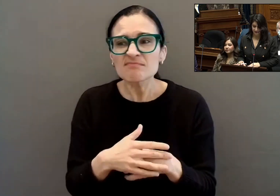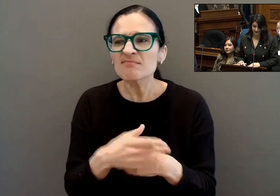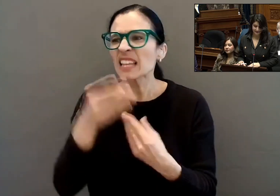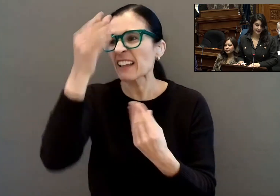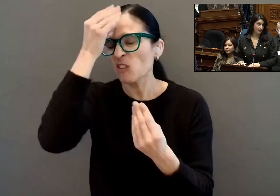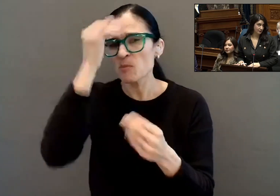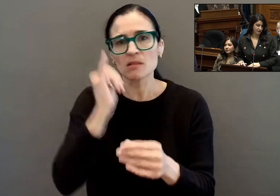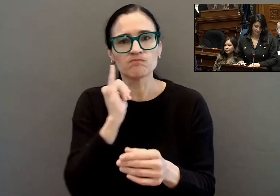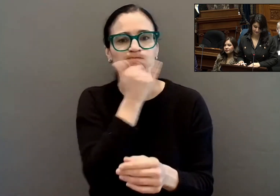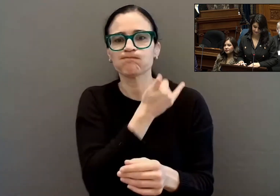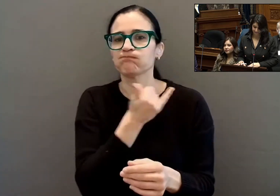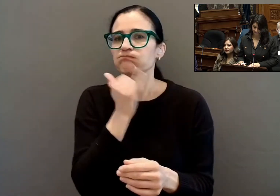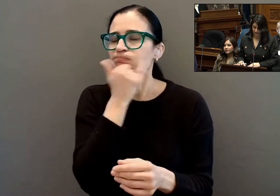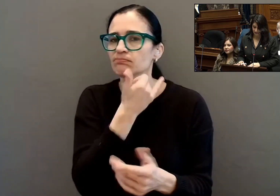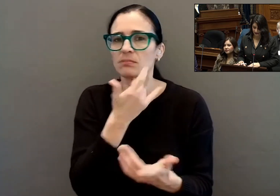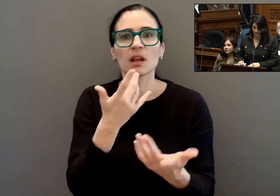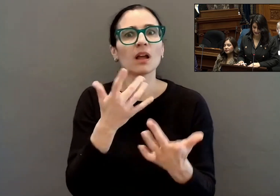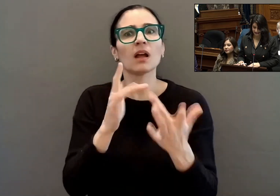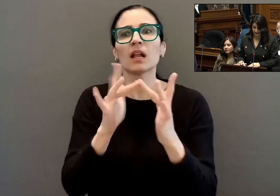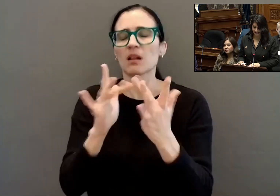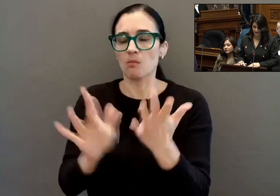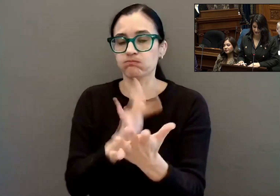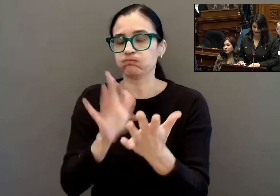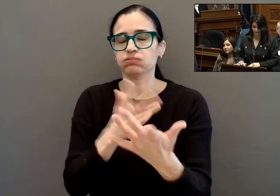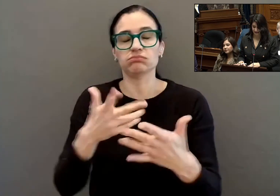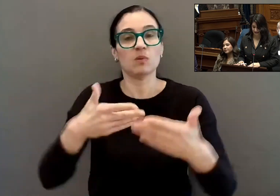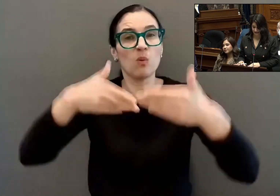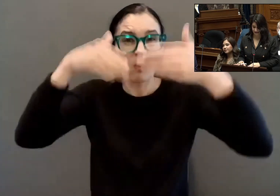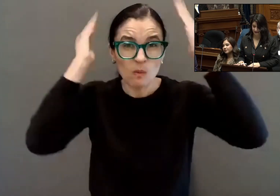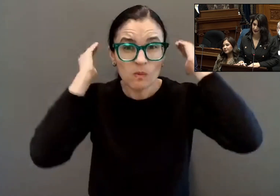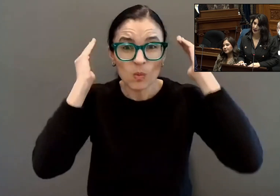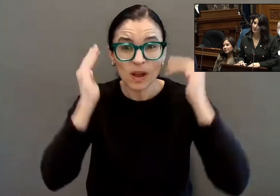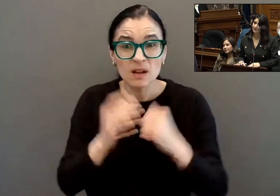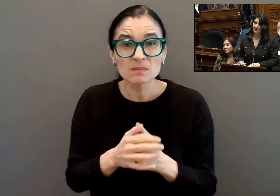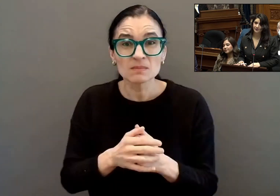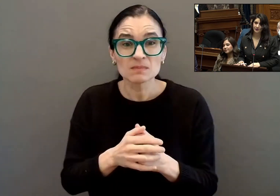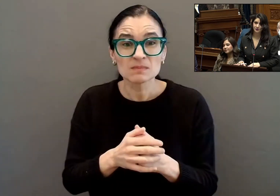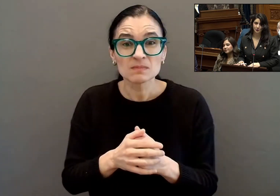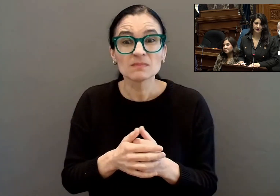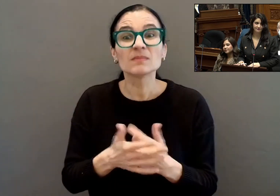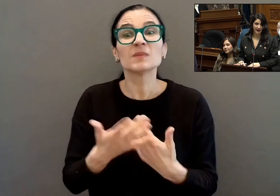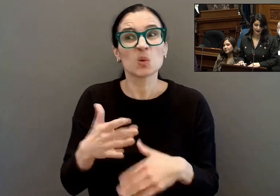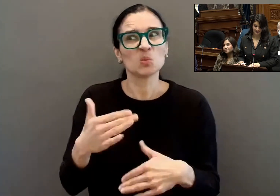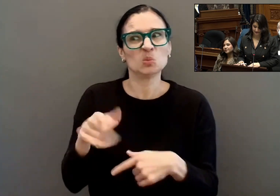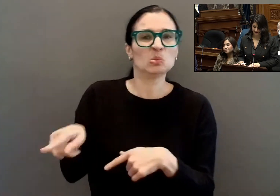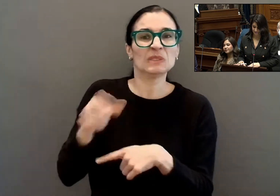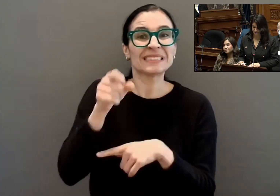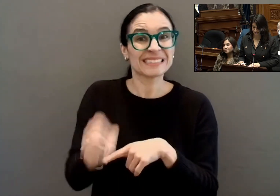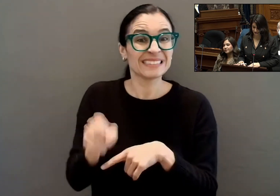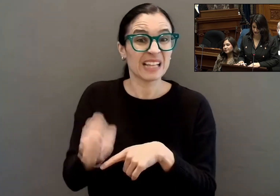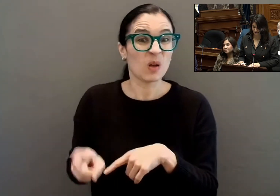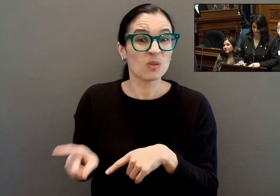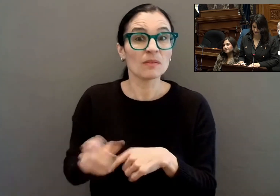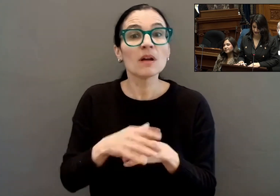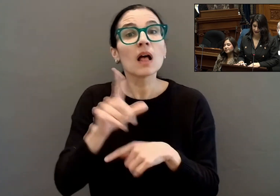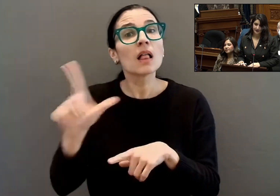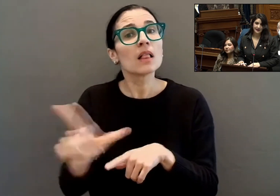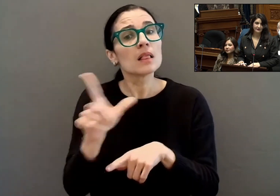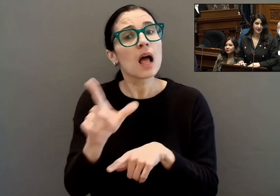especially in the South, libraries stand as trusted beacons, helping people sort fact from